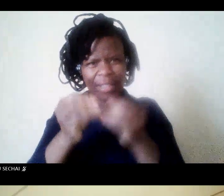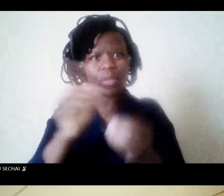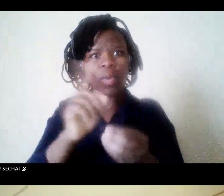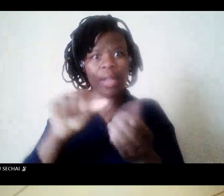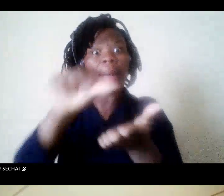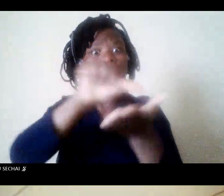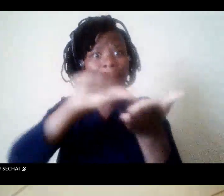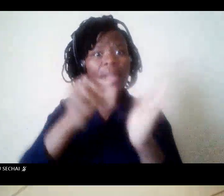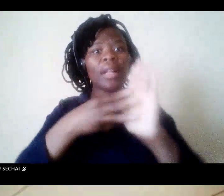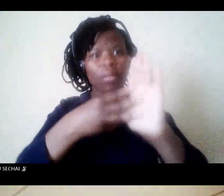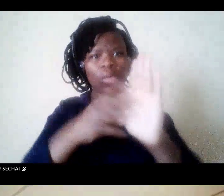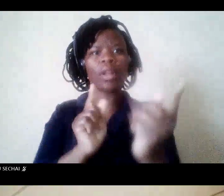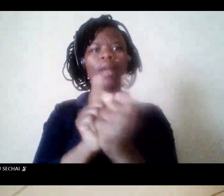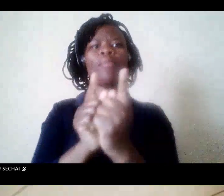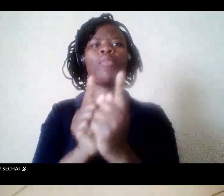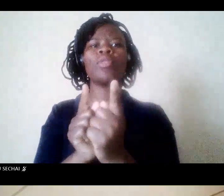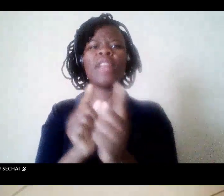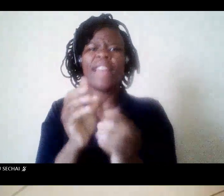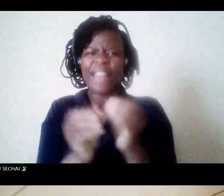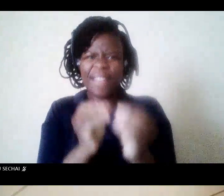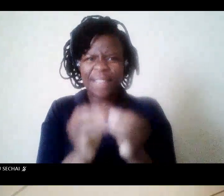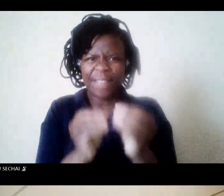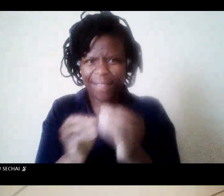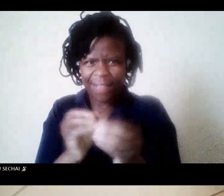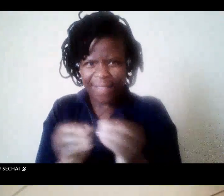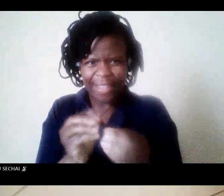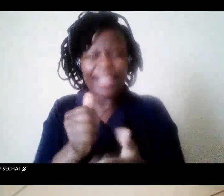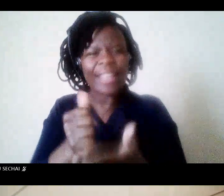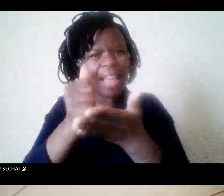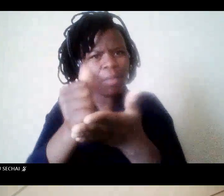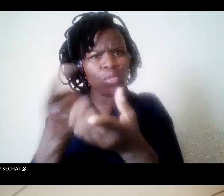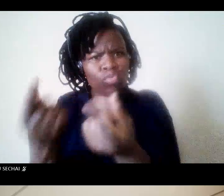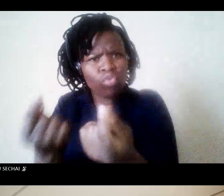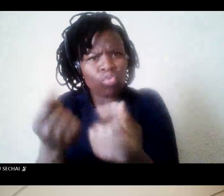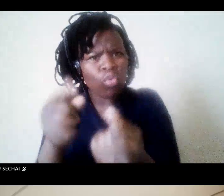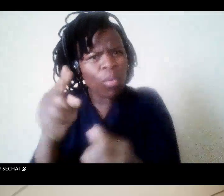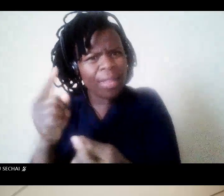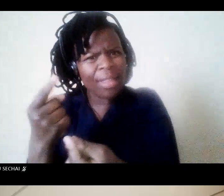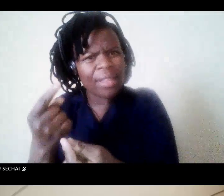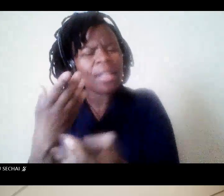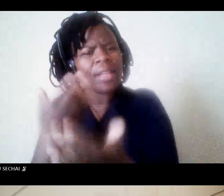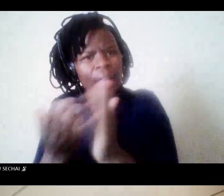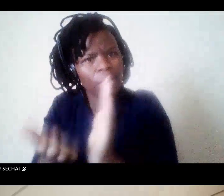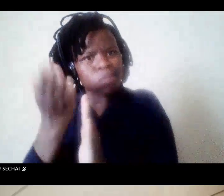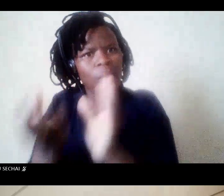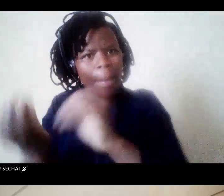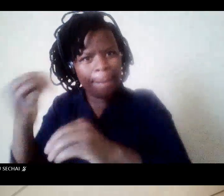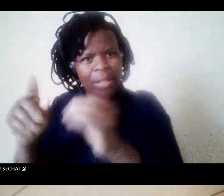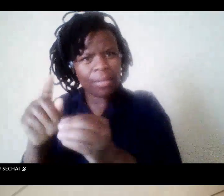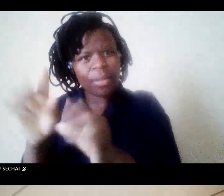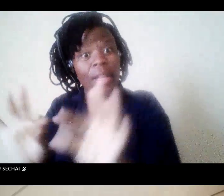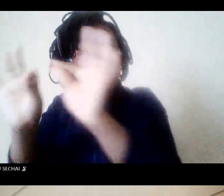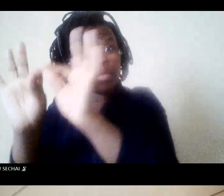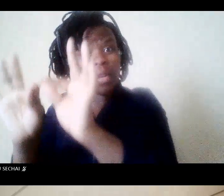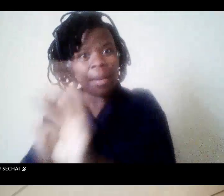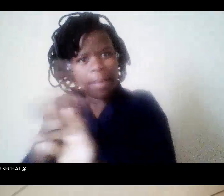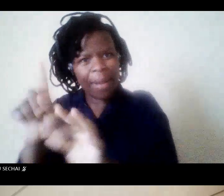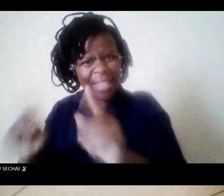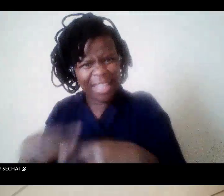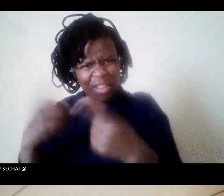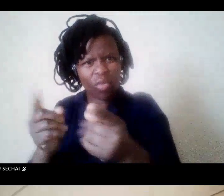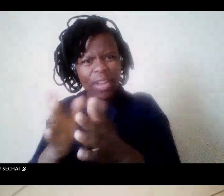approach. Fixing, helping to do things, you know, to increase participation is important, but that shouldn't be the main driver